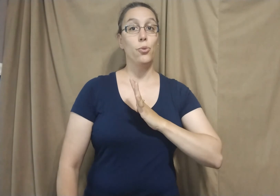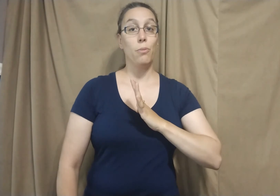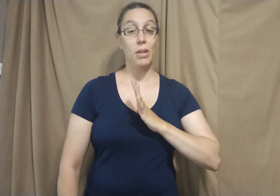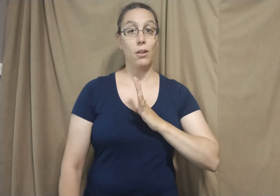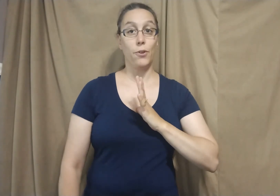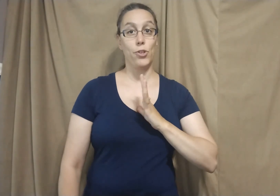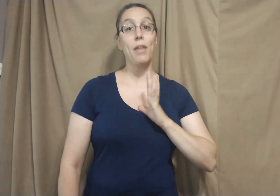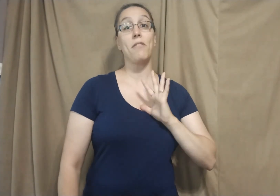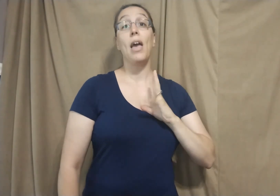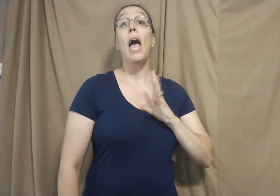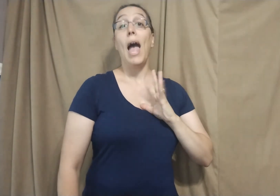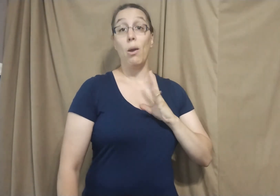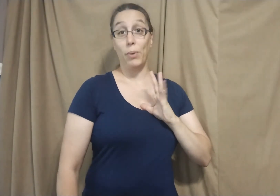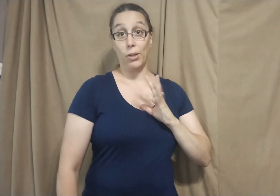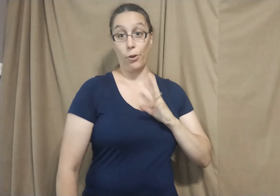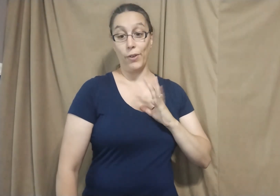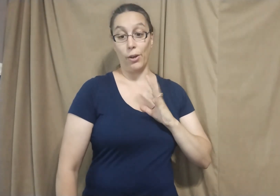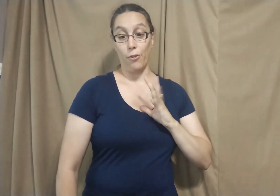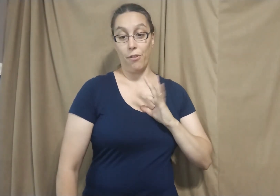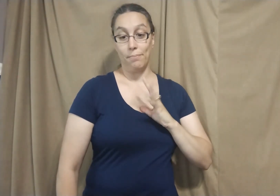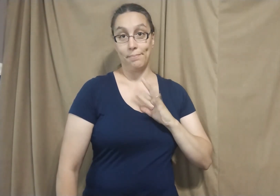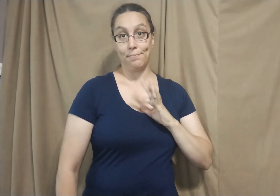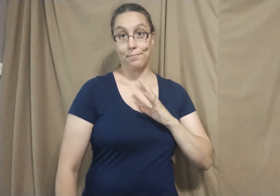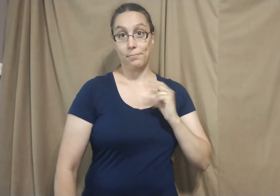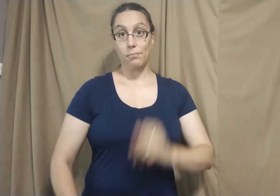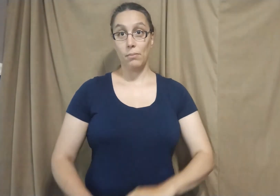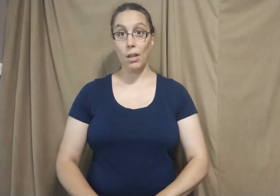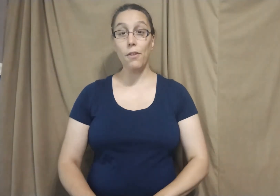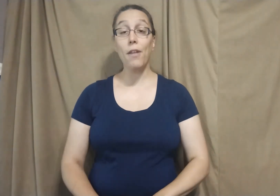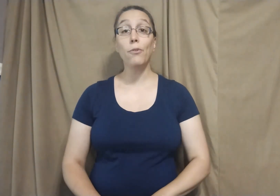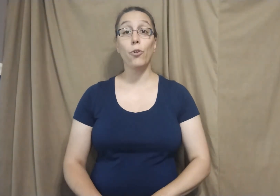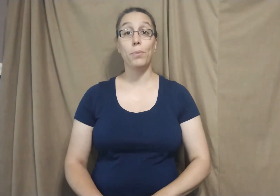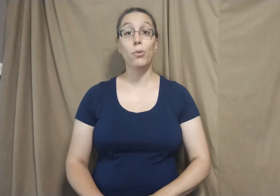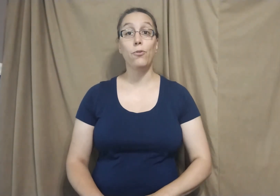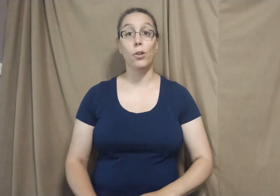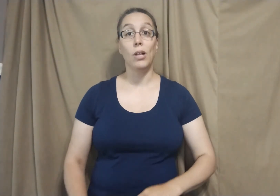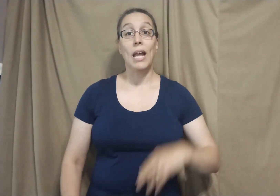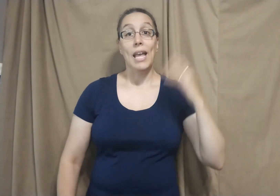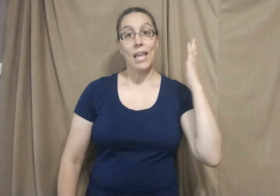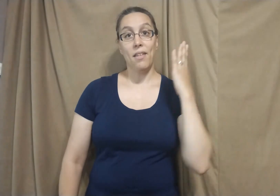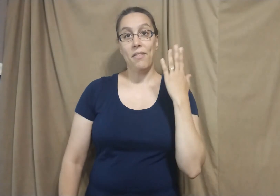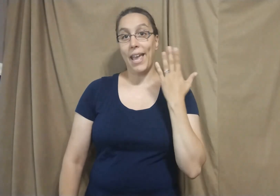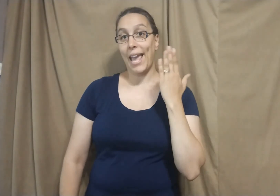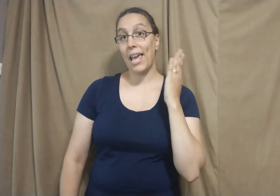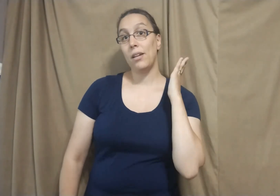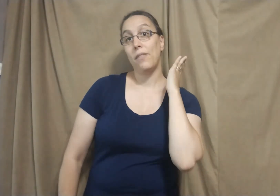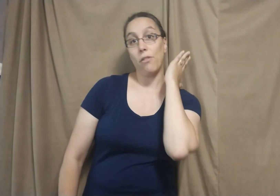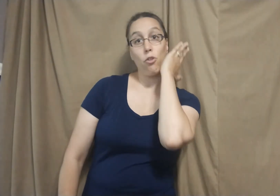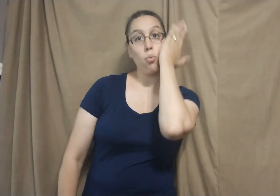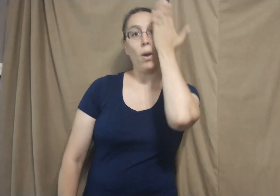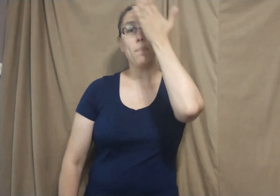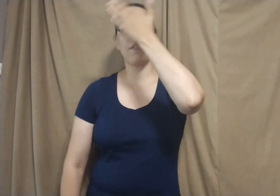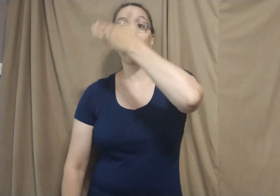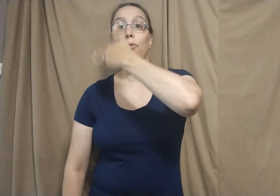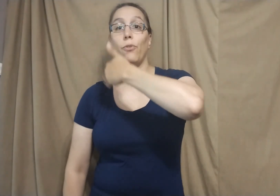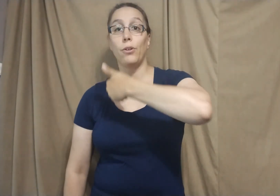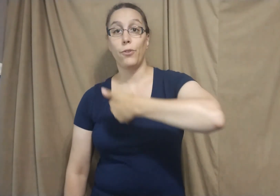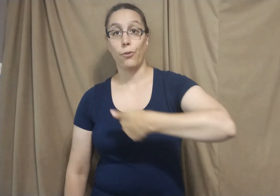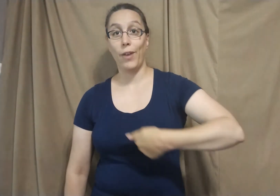the middle of your chest and wiggle your fingers. The sign for beautiful is a hand that swipes in front of your